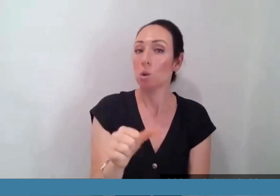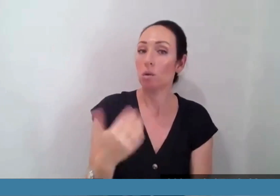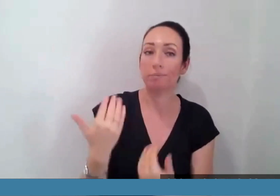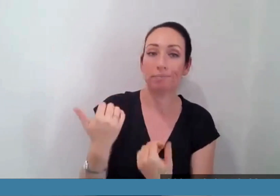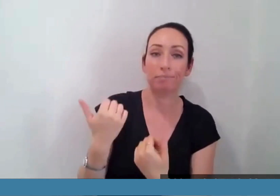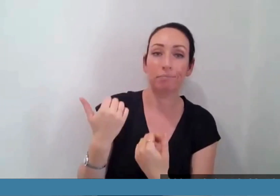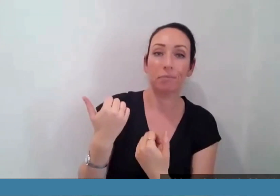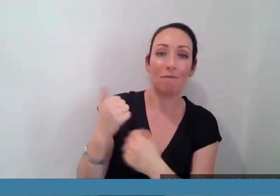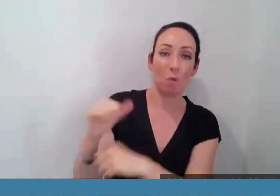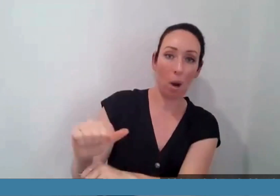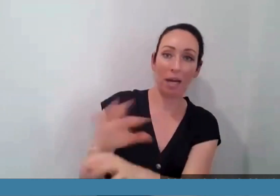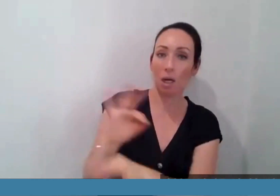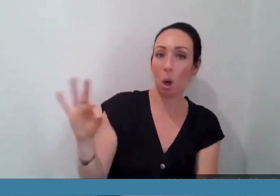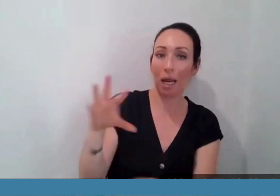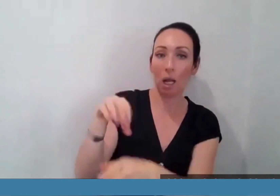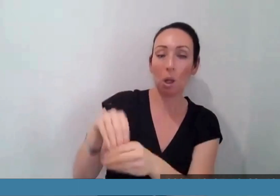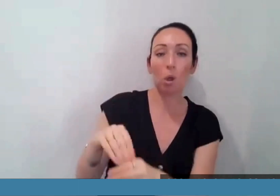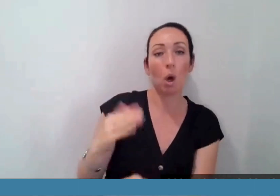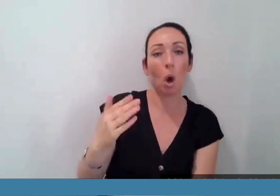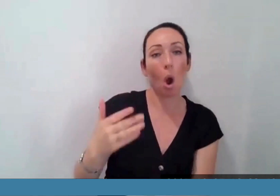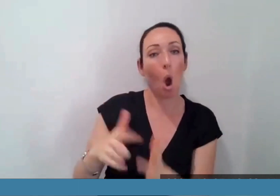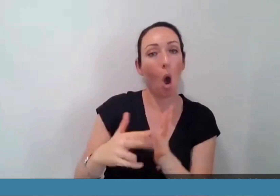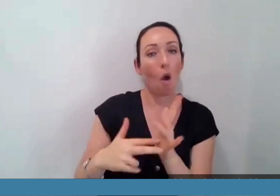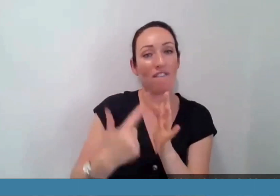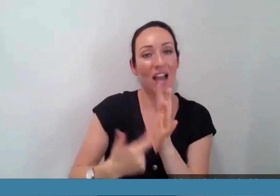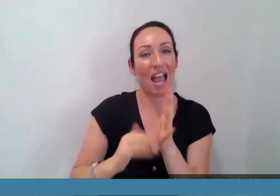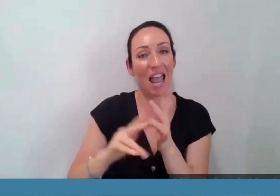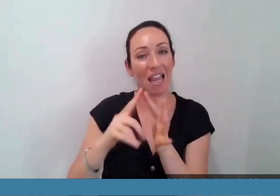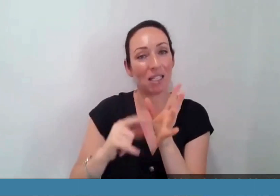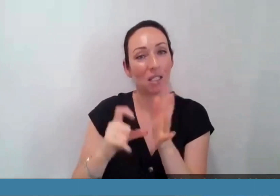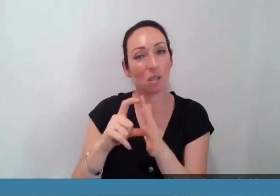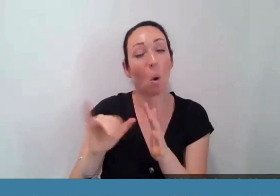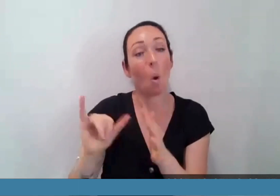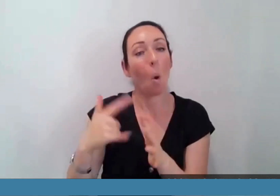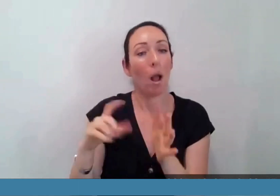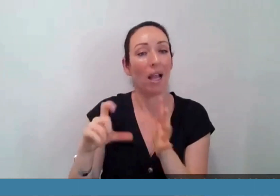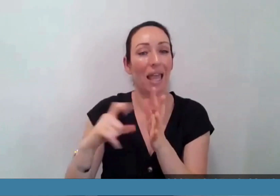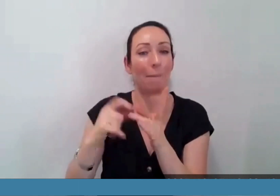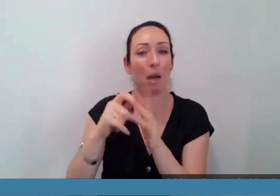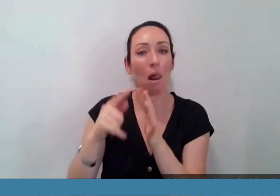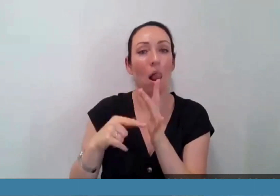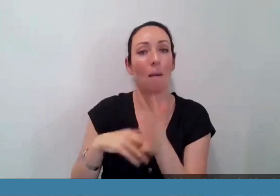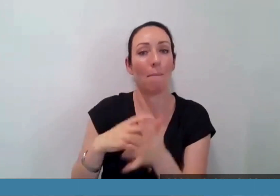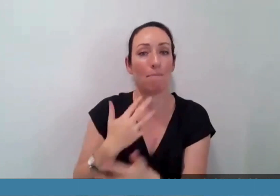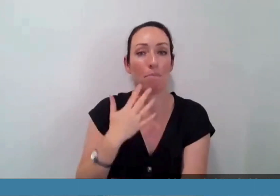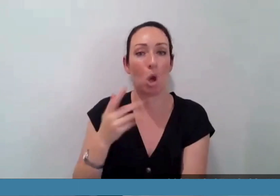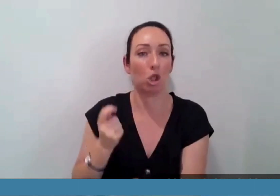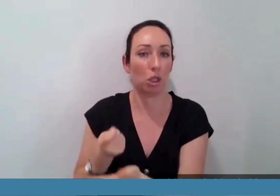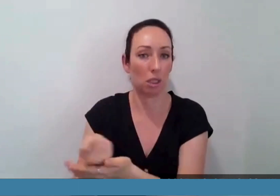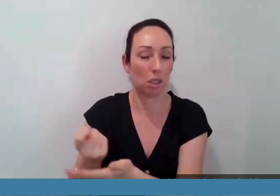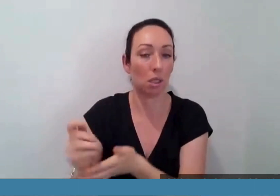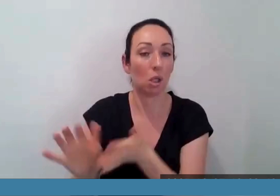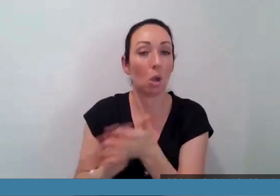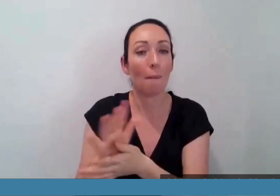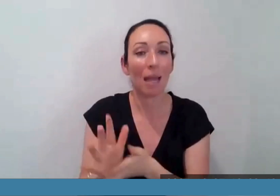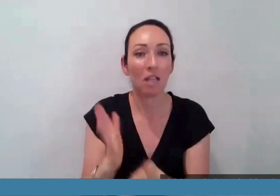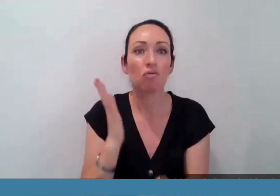capital purchases. What we're really looking for is budgets that support inclusive, disability-led